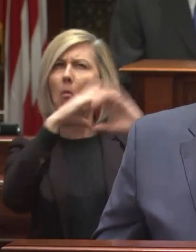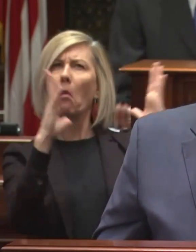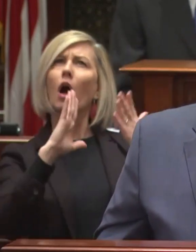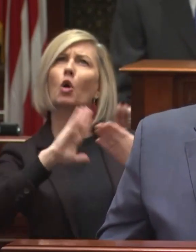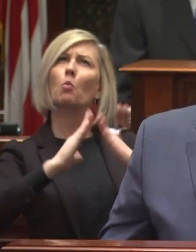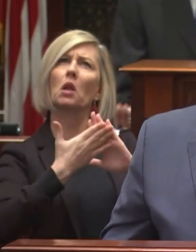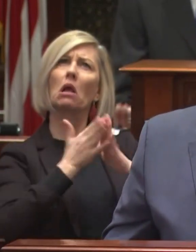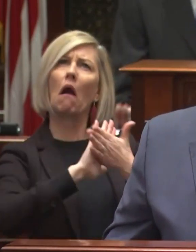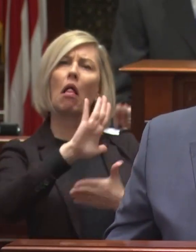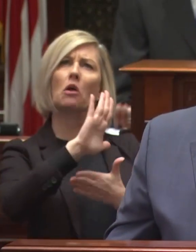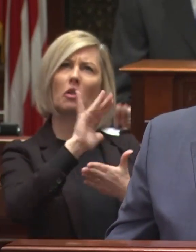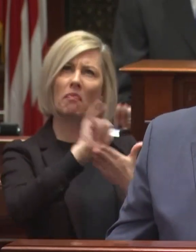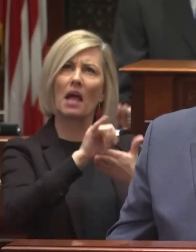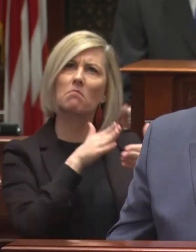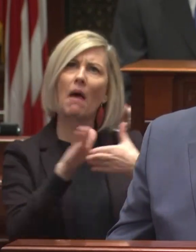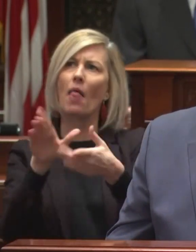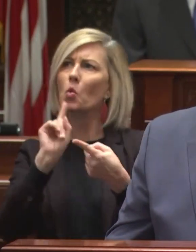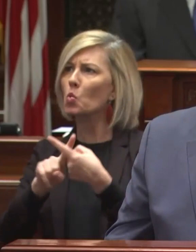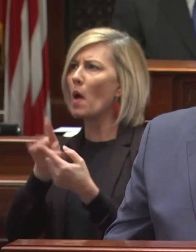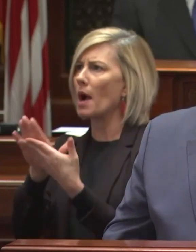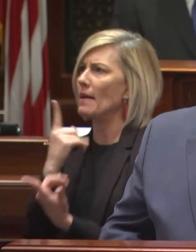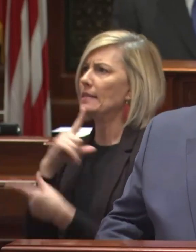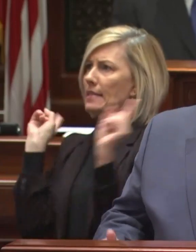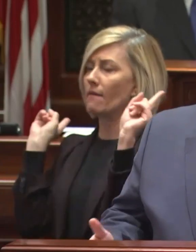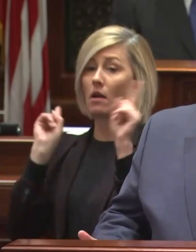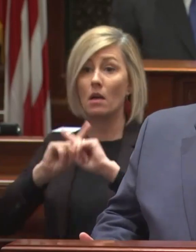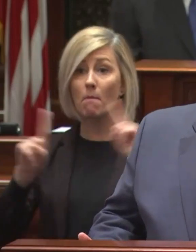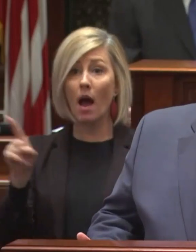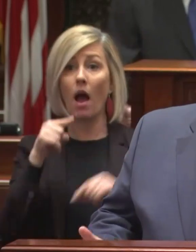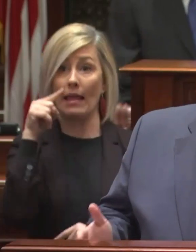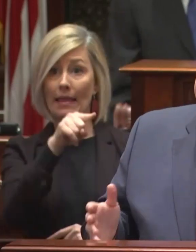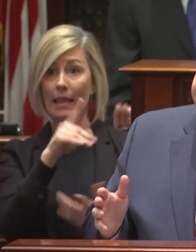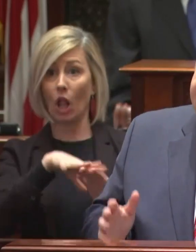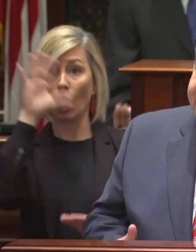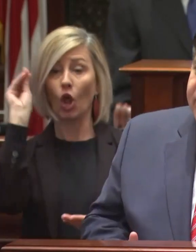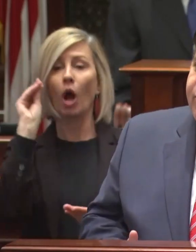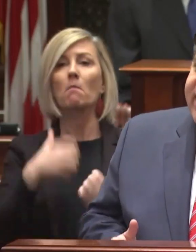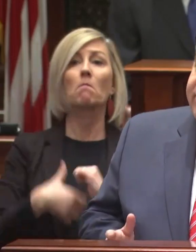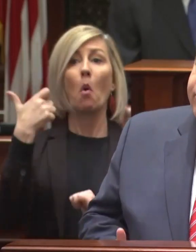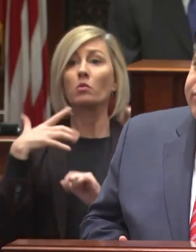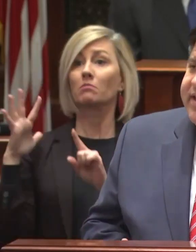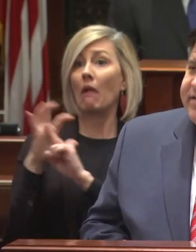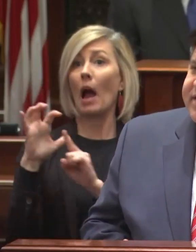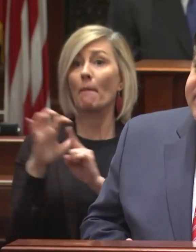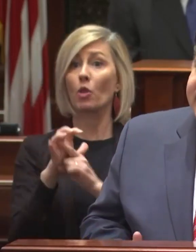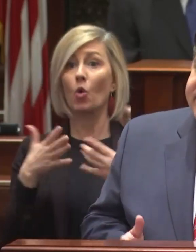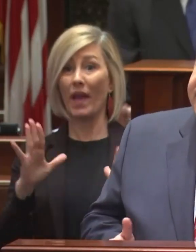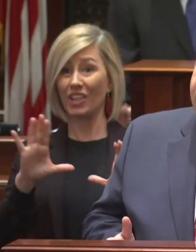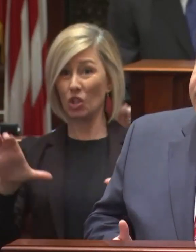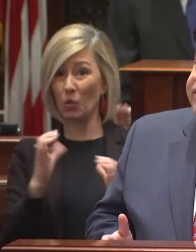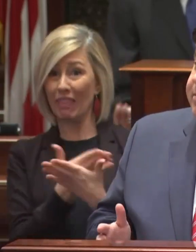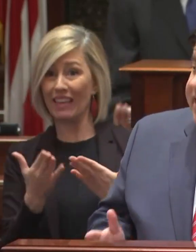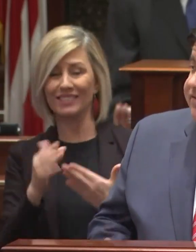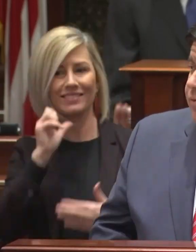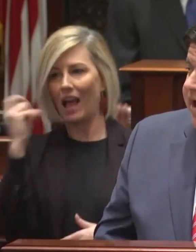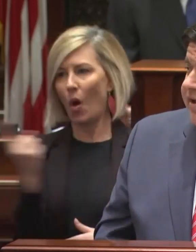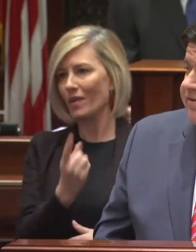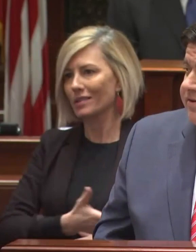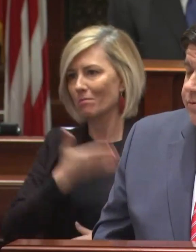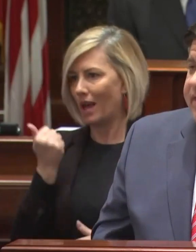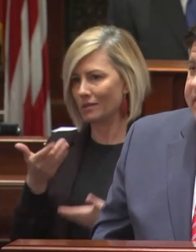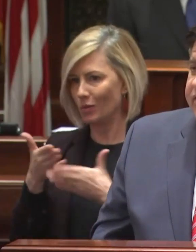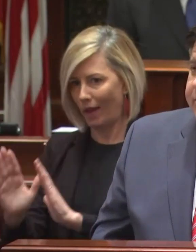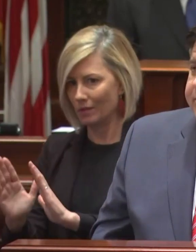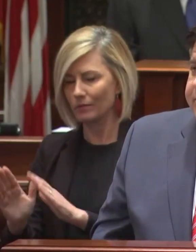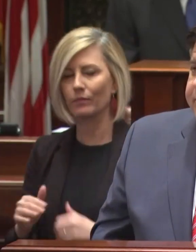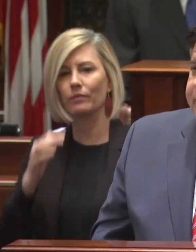as the path to academic success, but he learned that the most popular way to do things isn't always the best way to